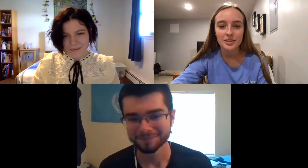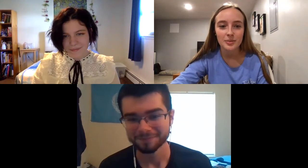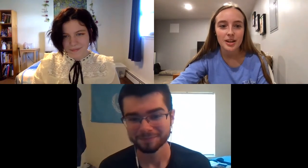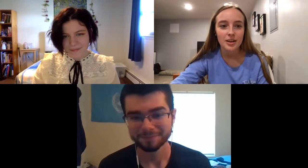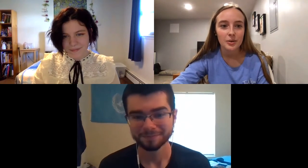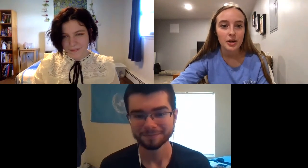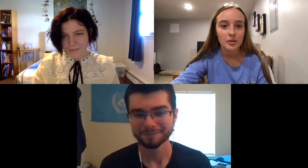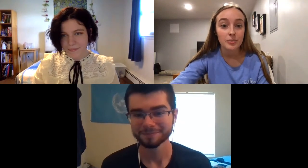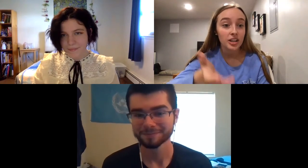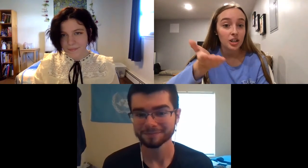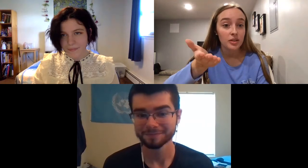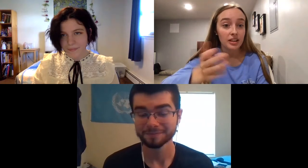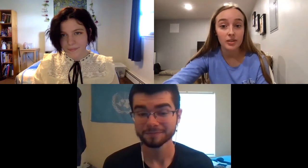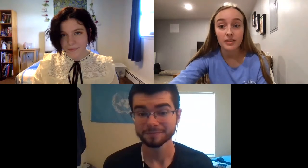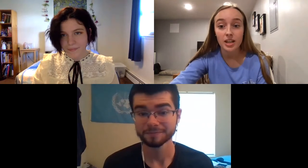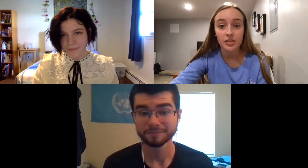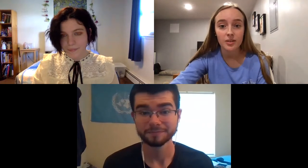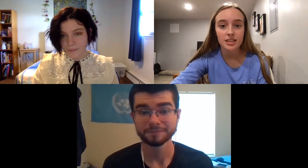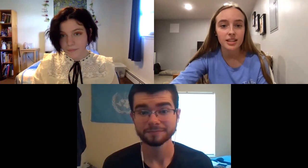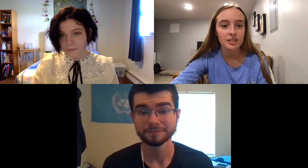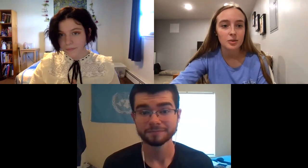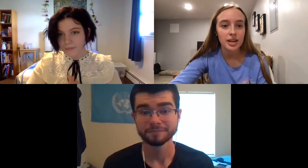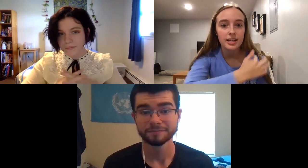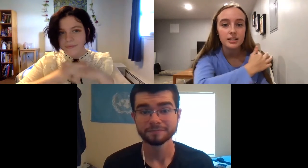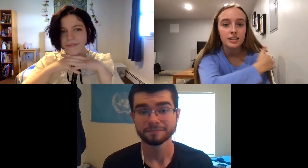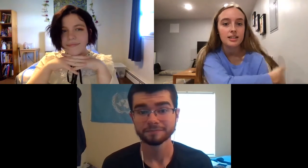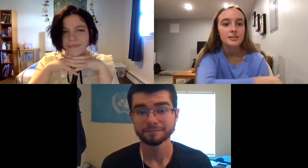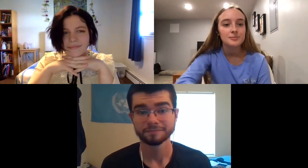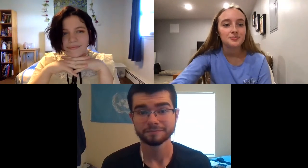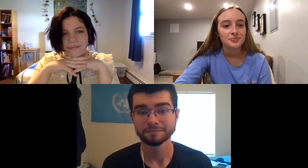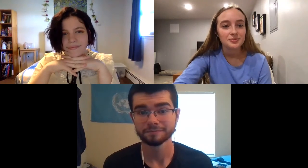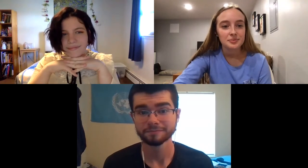Awesome. Well, Maren, can you think of anything else? I think that's all we had.